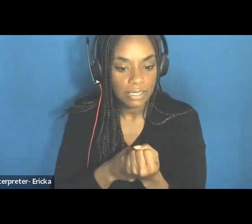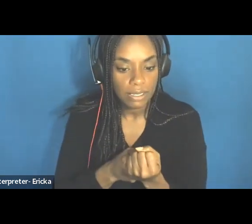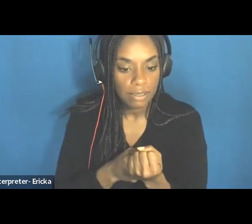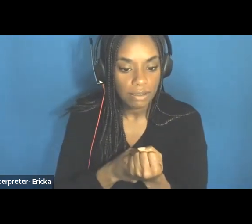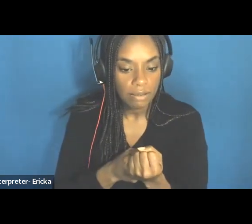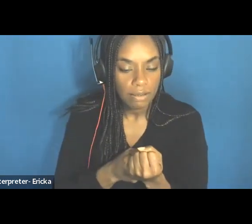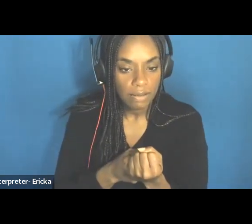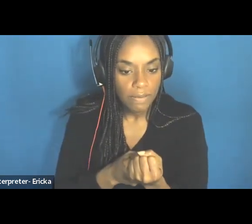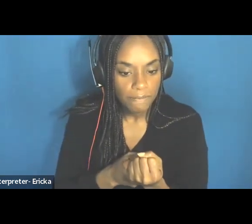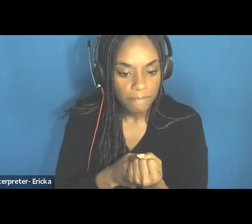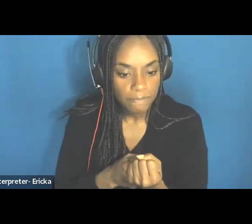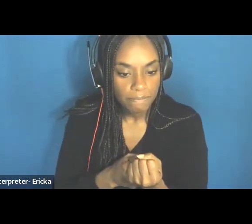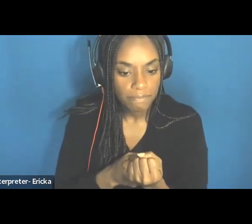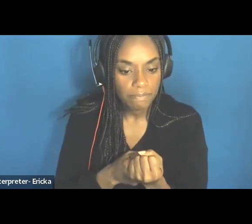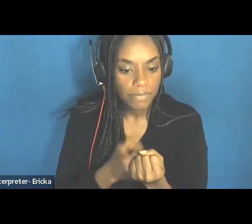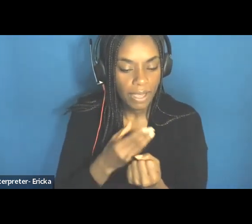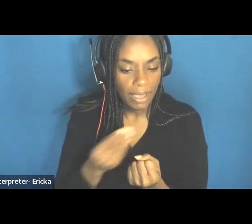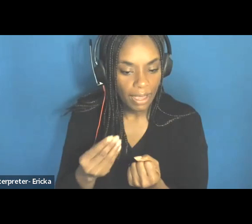need to circle 5 core services.